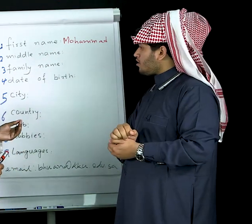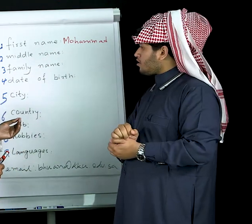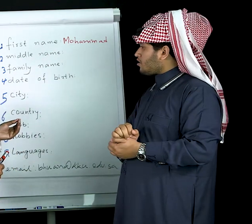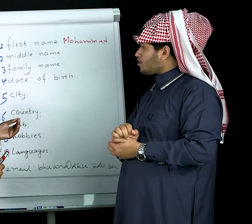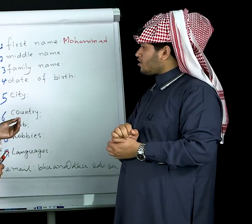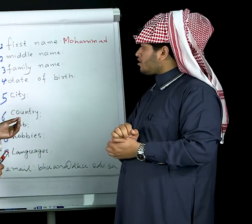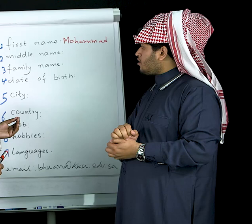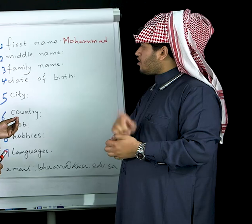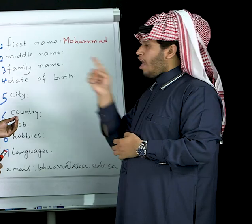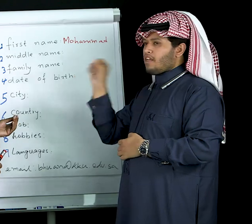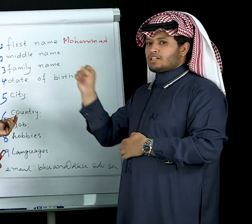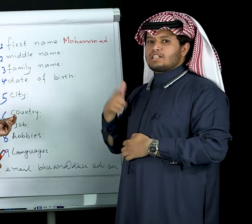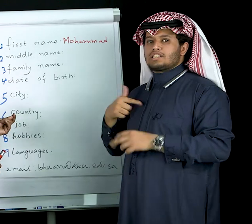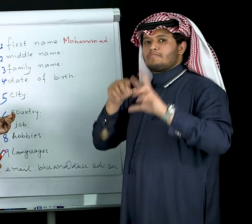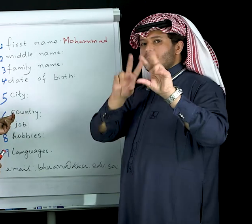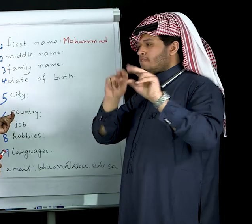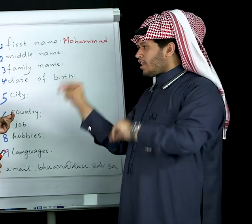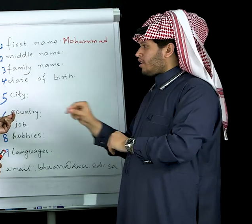for example, maybe